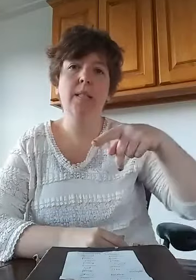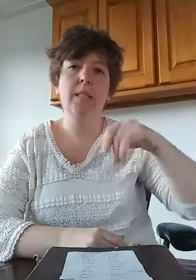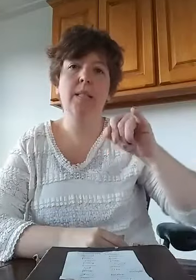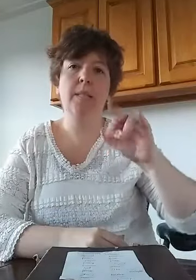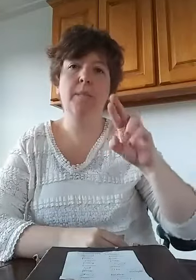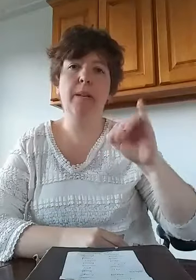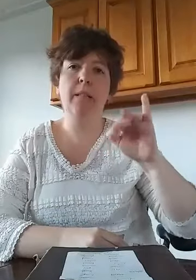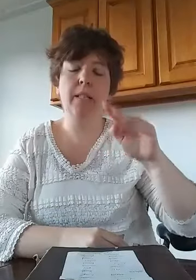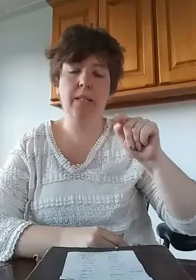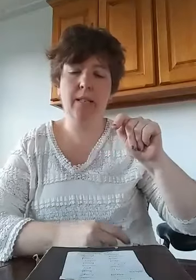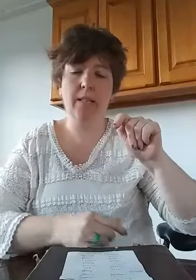Spirit.